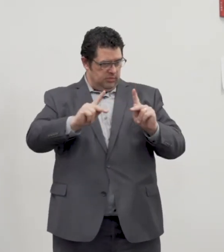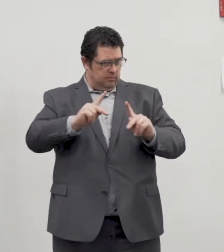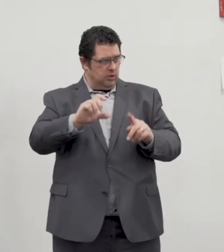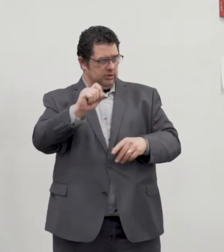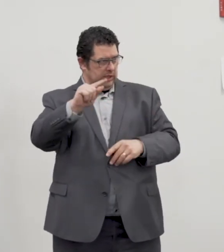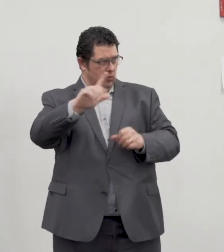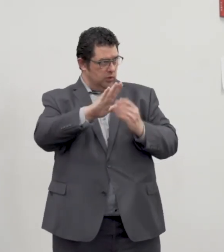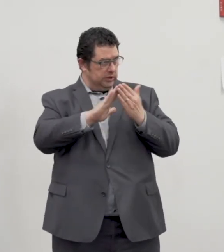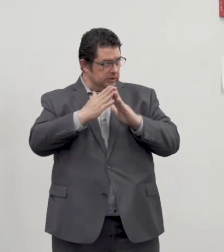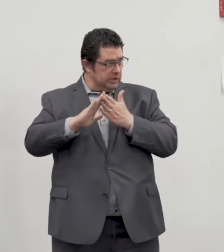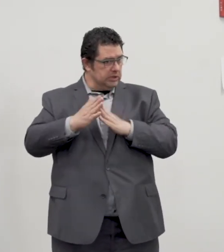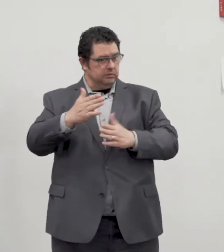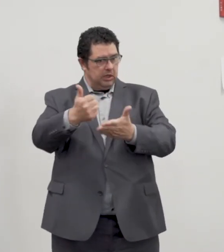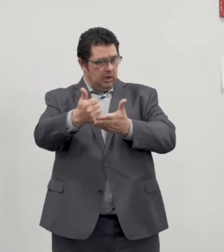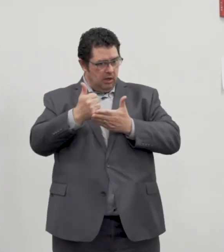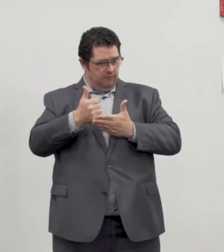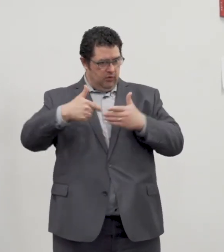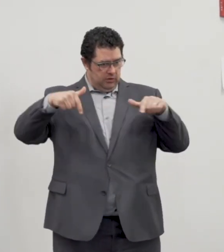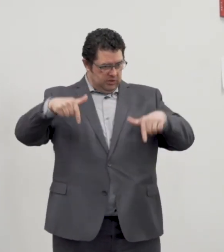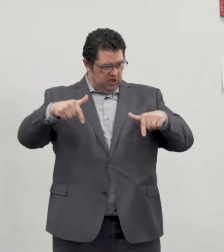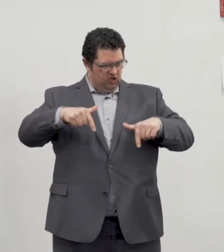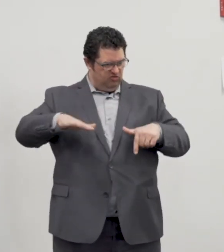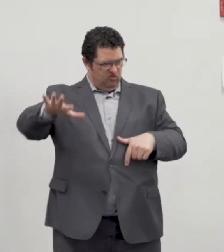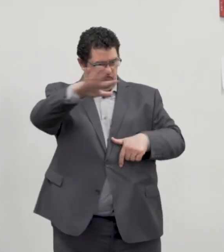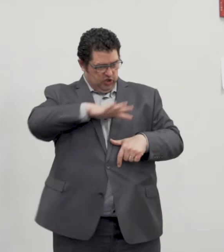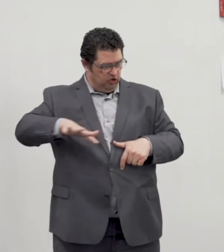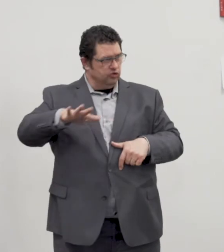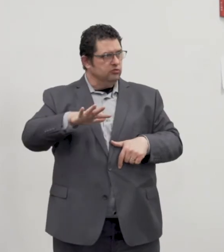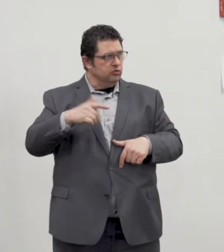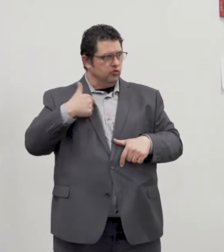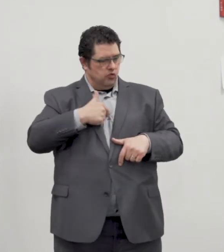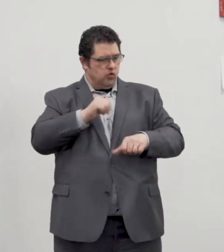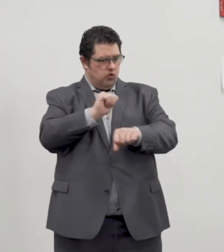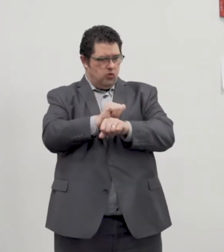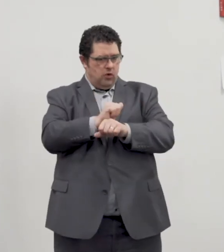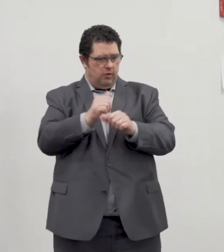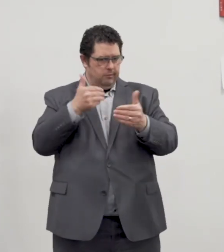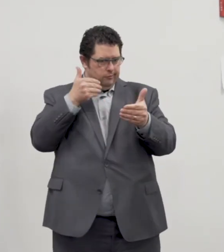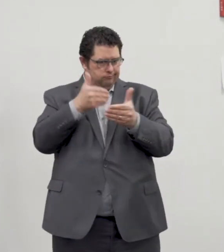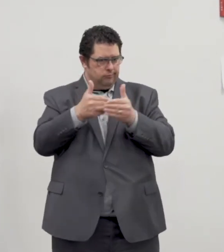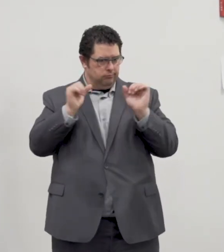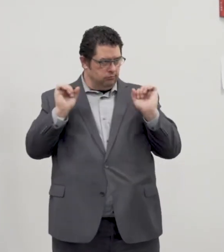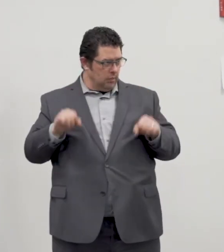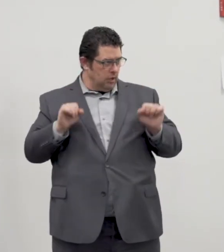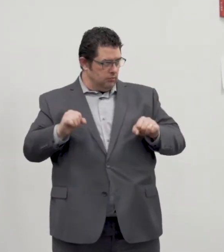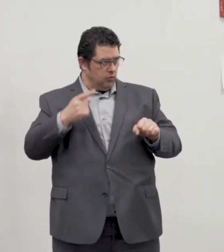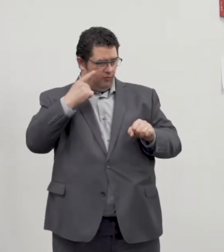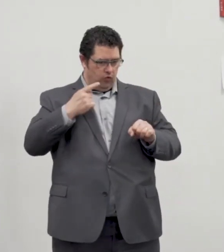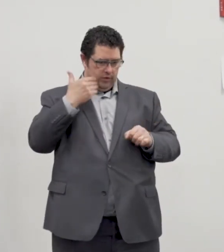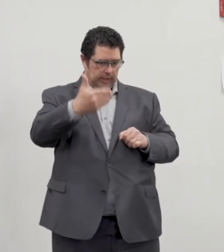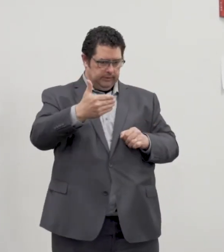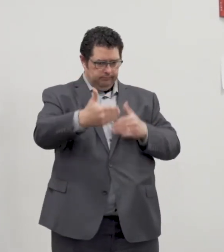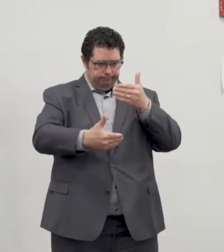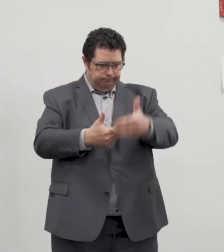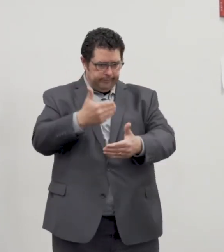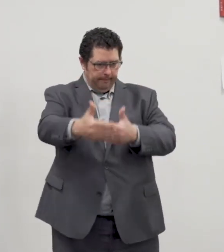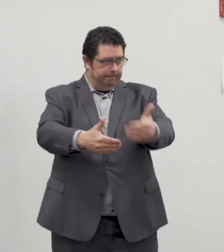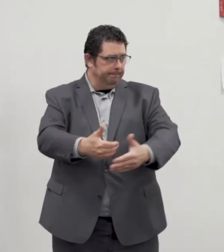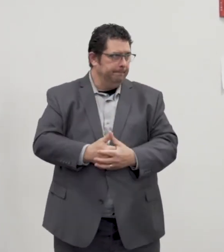for our region, and we're going to work with St. Louis City as closely as possible in all of the next steps.